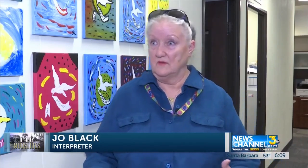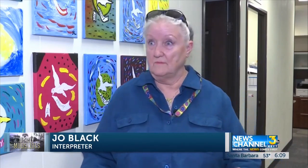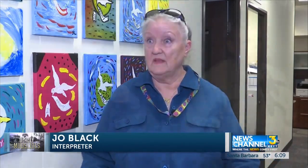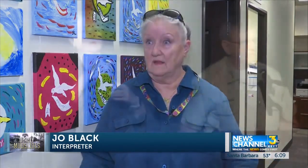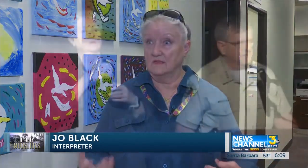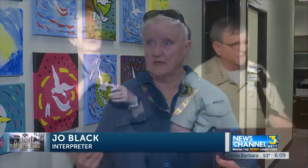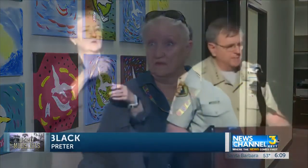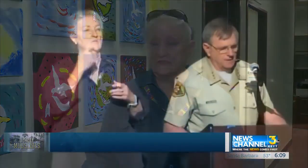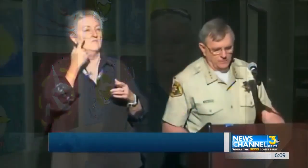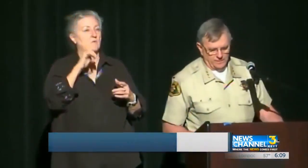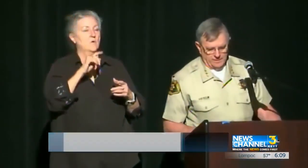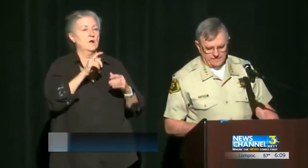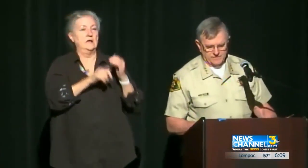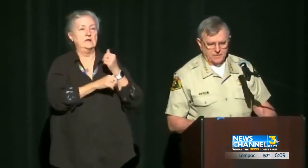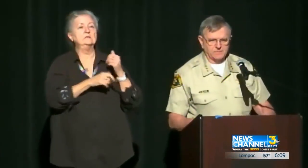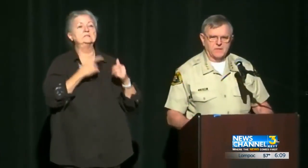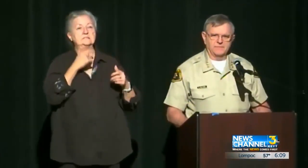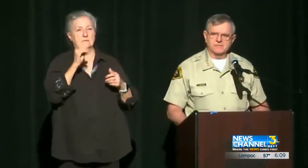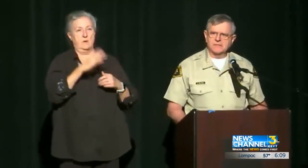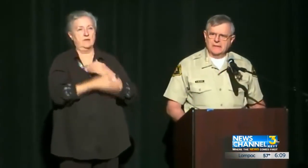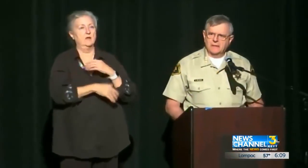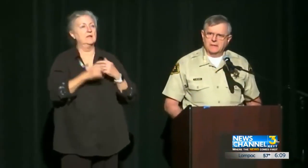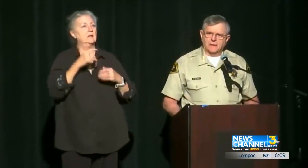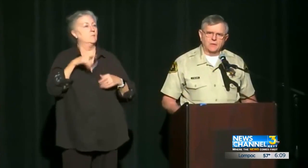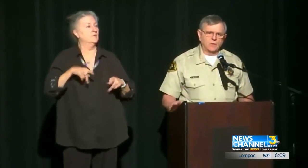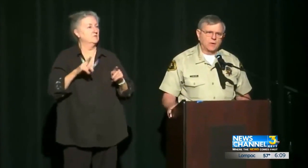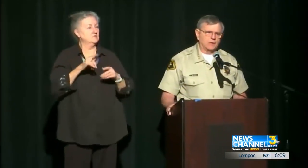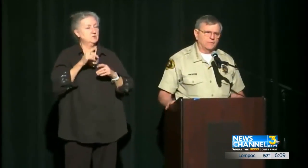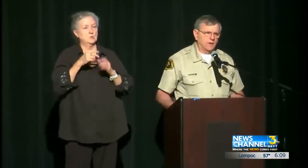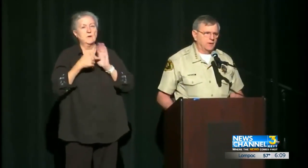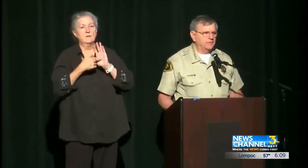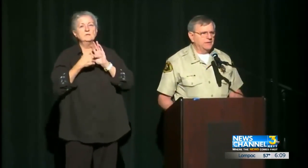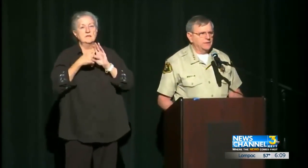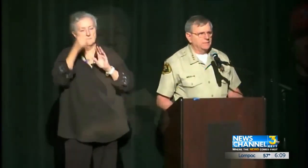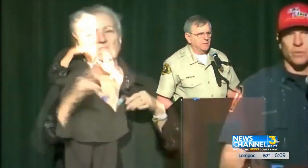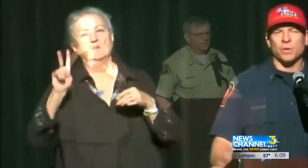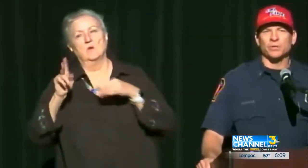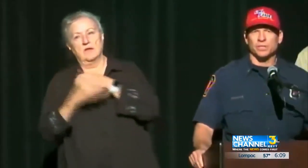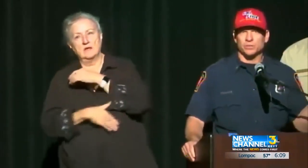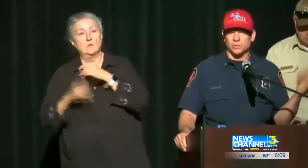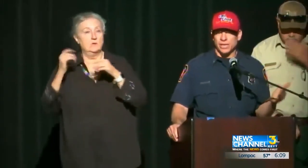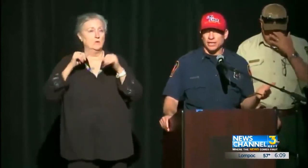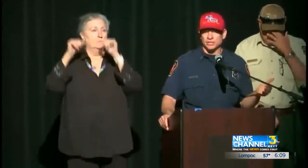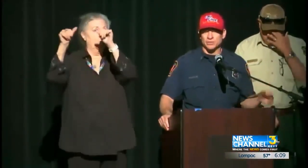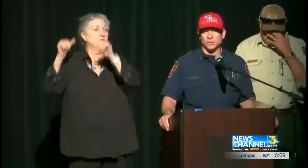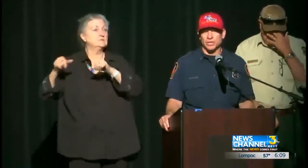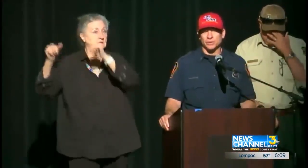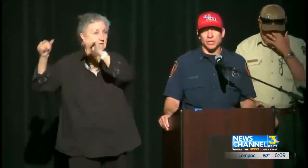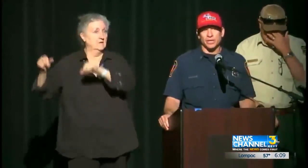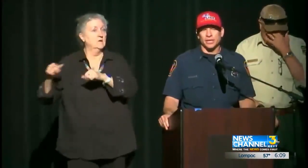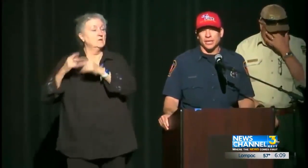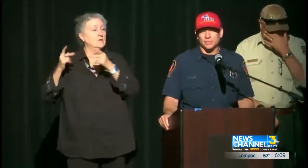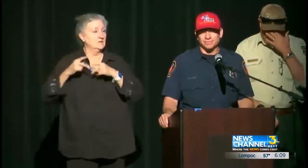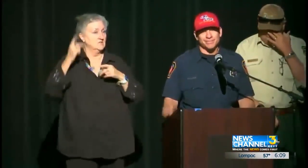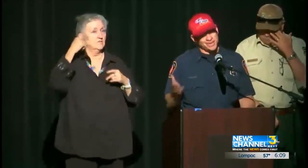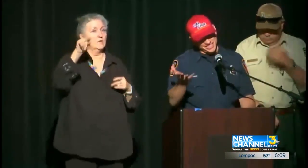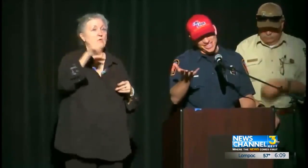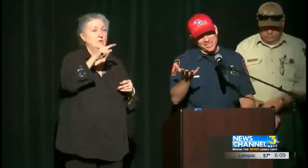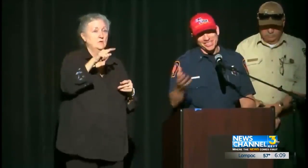community meetings out at San Marcos for the fire, and then with the mudslides, I kind of had my whole habit thing ready to come in and couldn't.